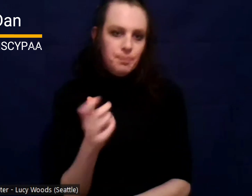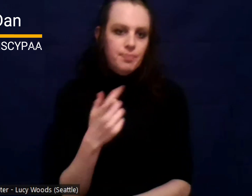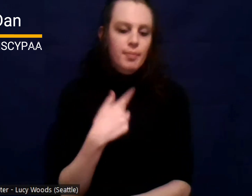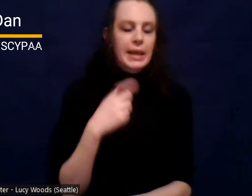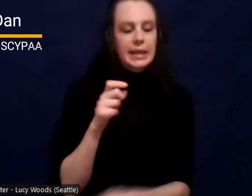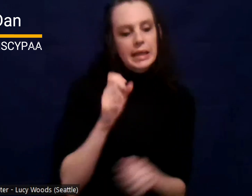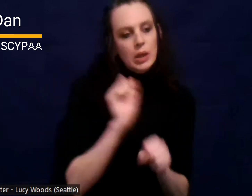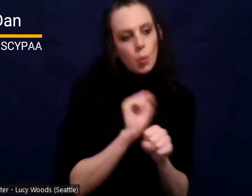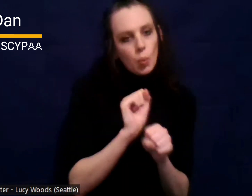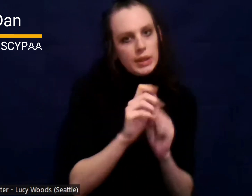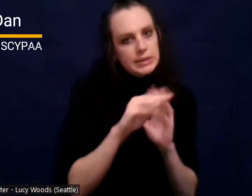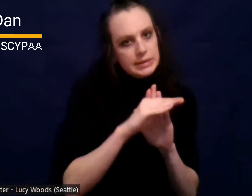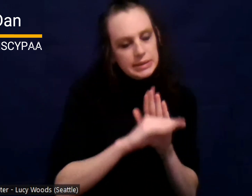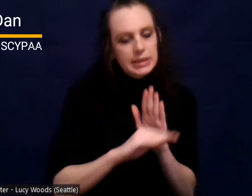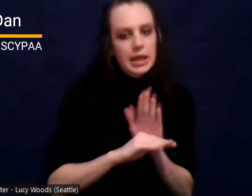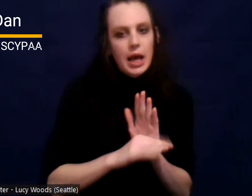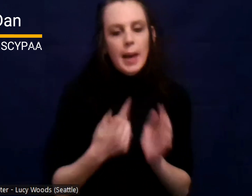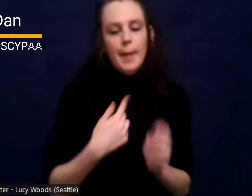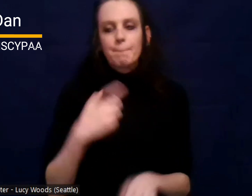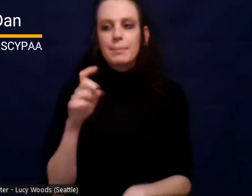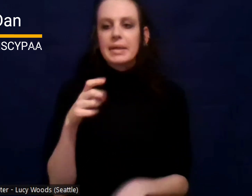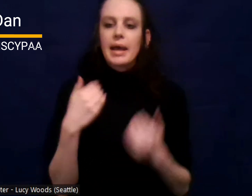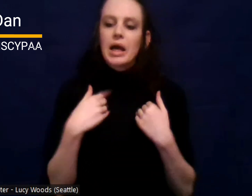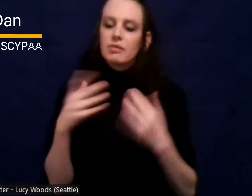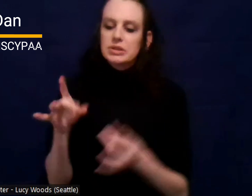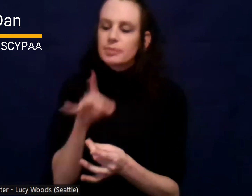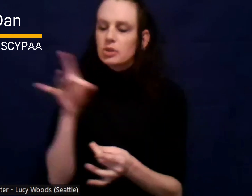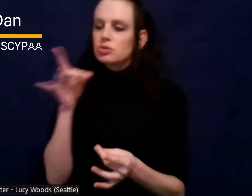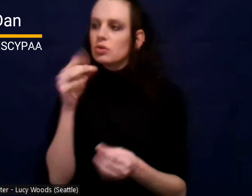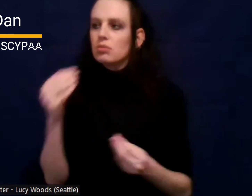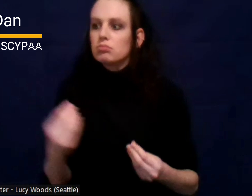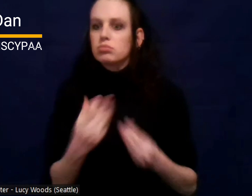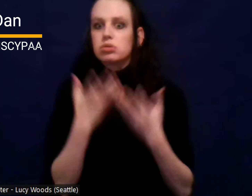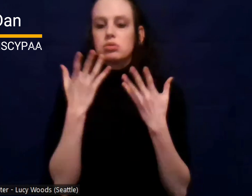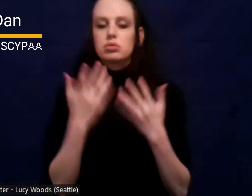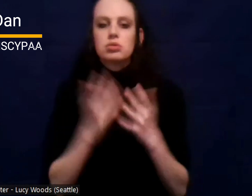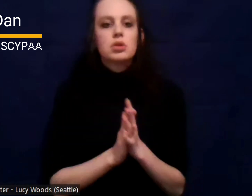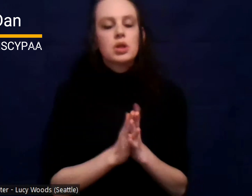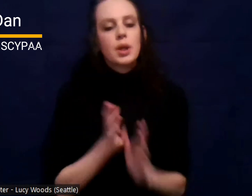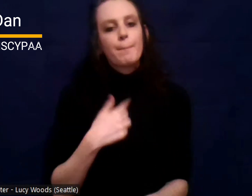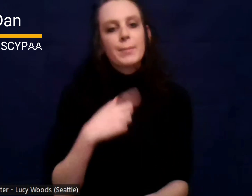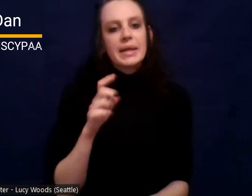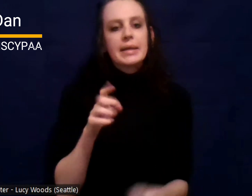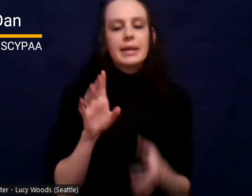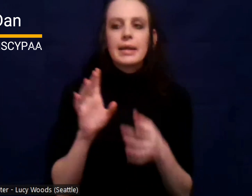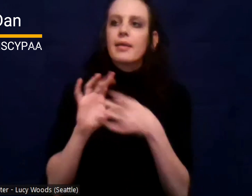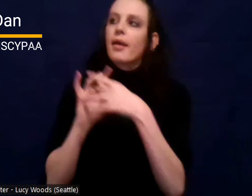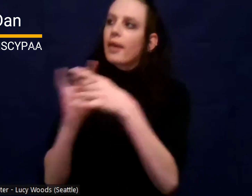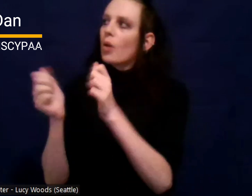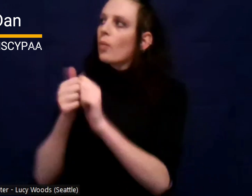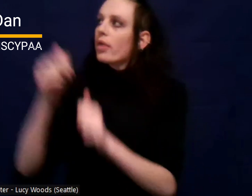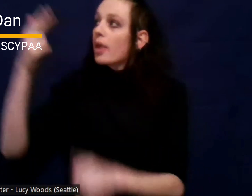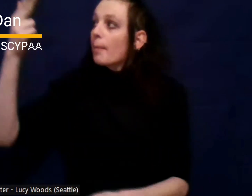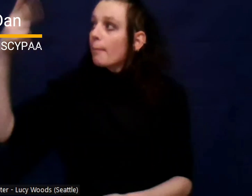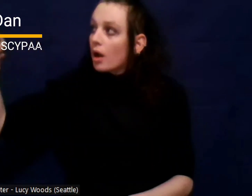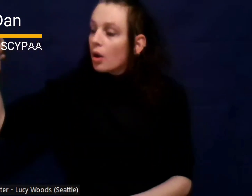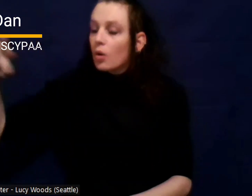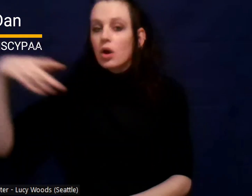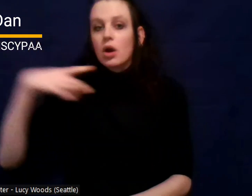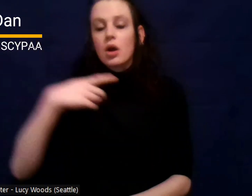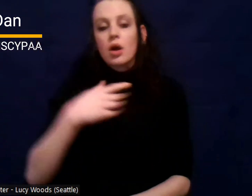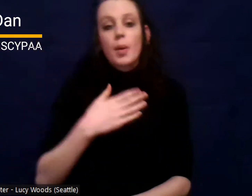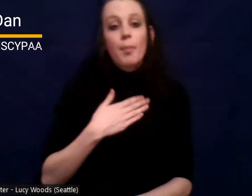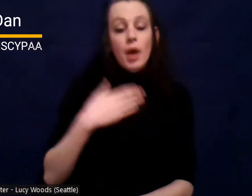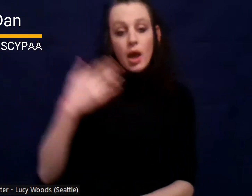and I had to have a spiritual awakening and get a connection with my higher power. My higher power that I